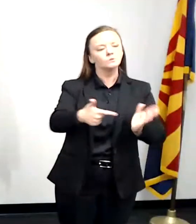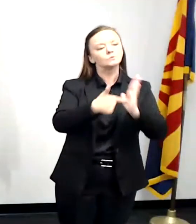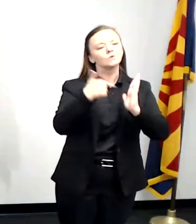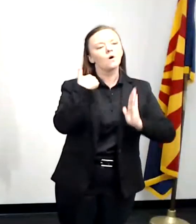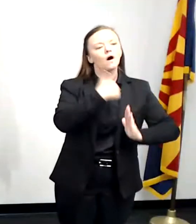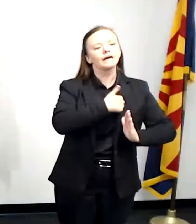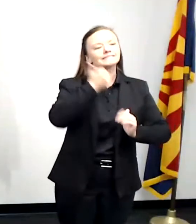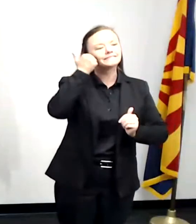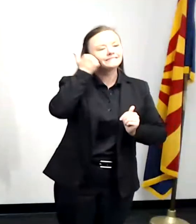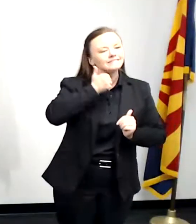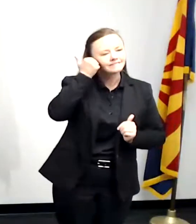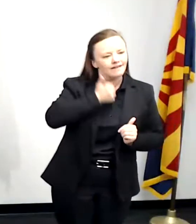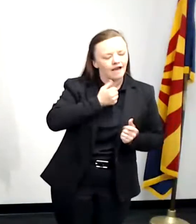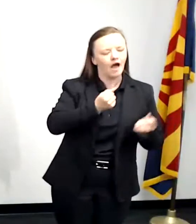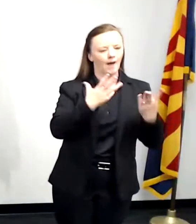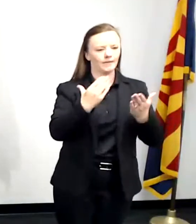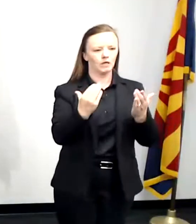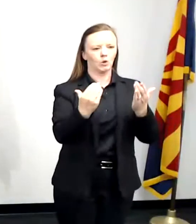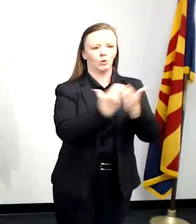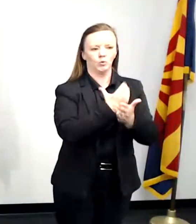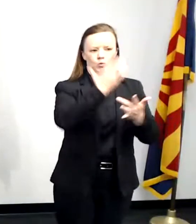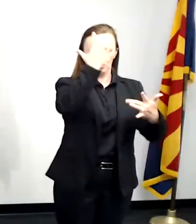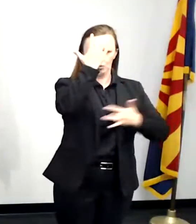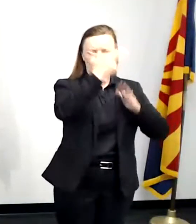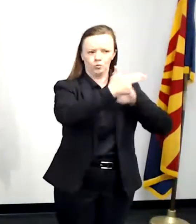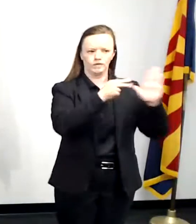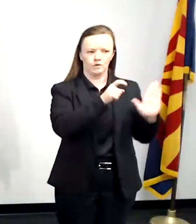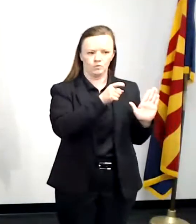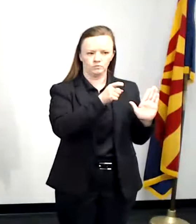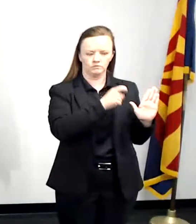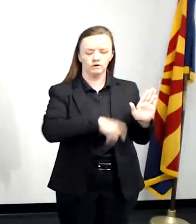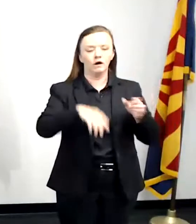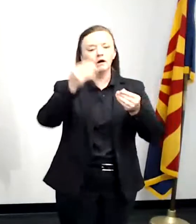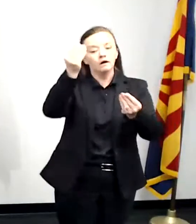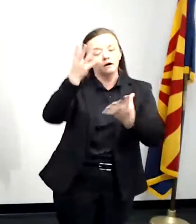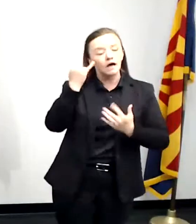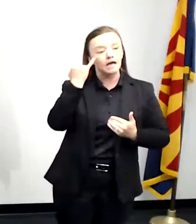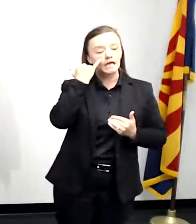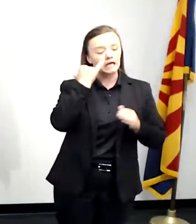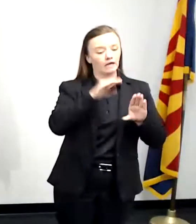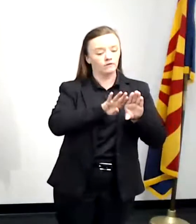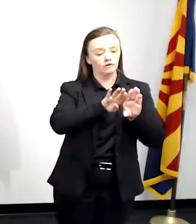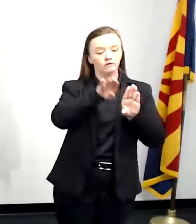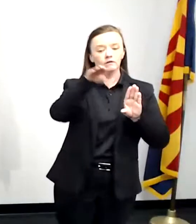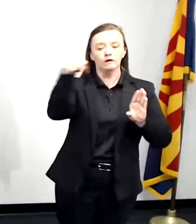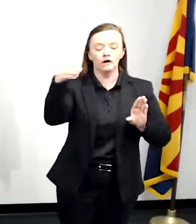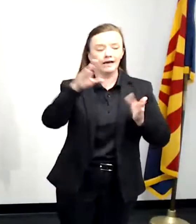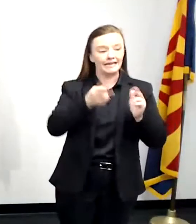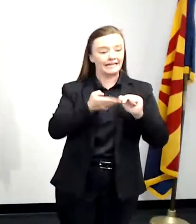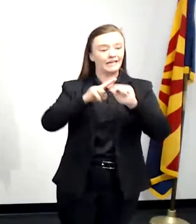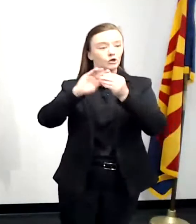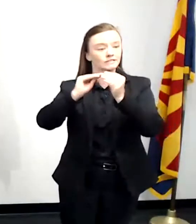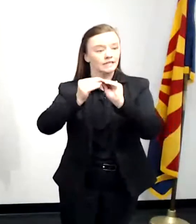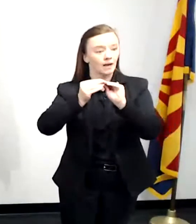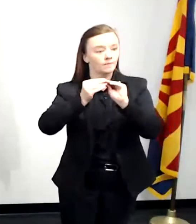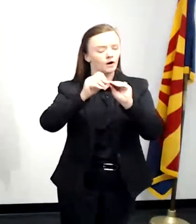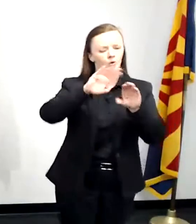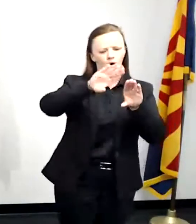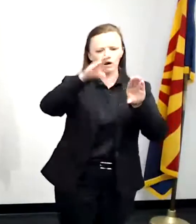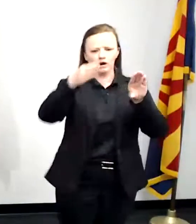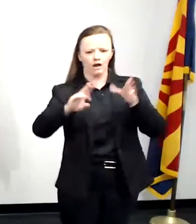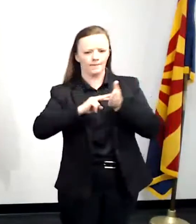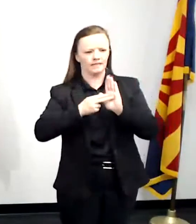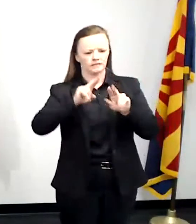diagnosed every day, whether we're seeing an increasing number of cases or a decreasing number. So are things getting worse or are they